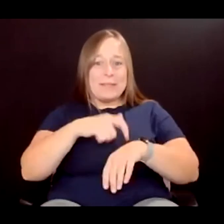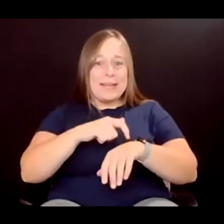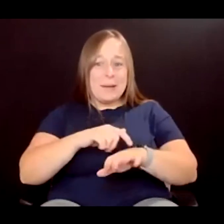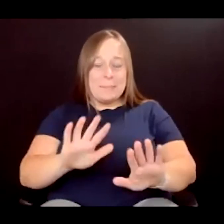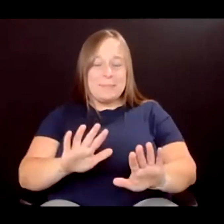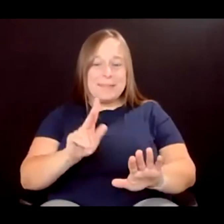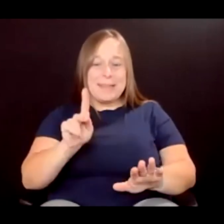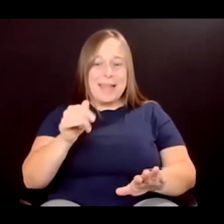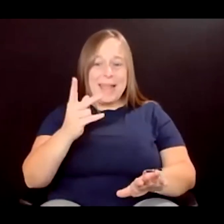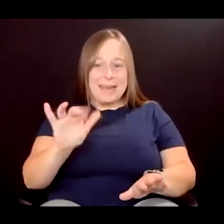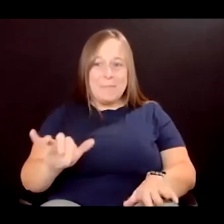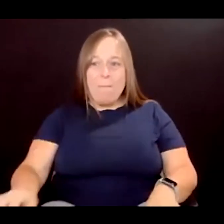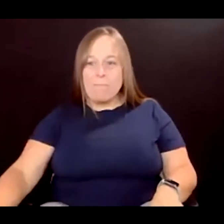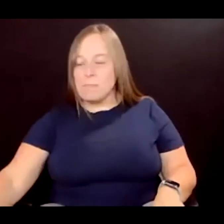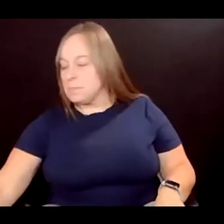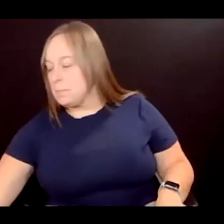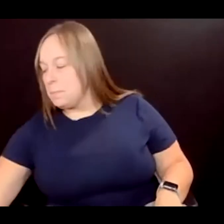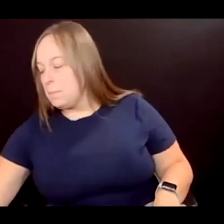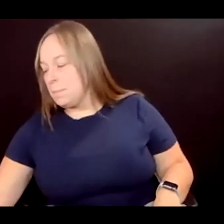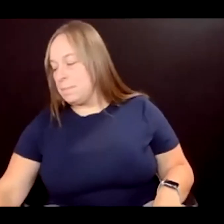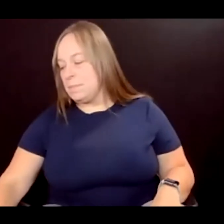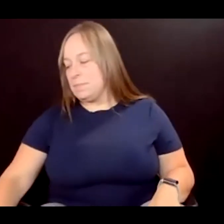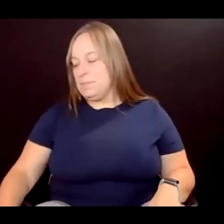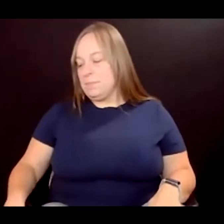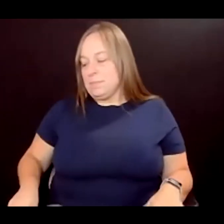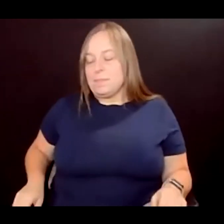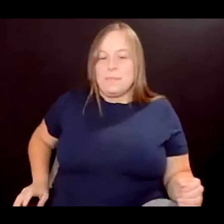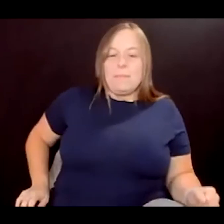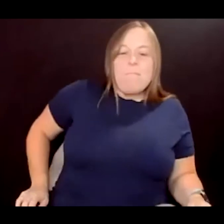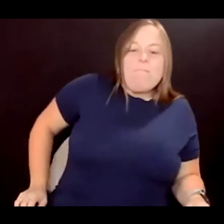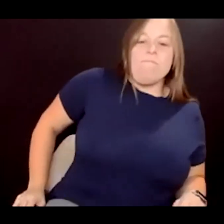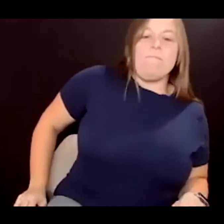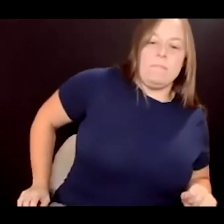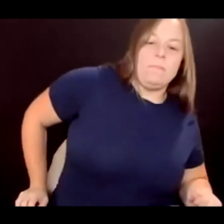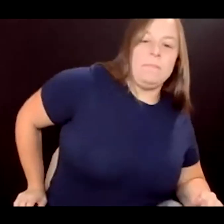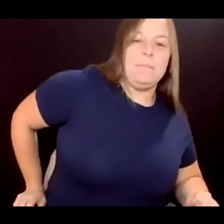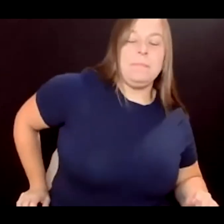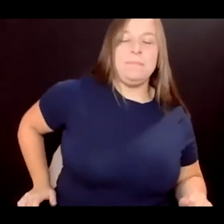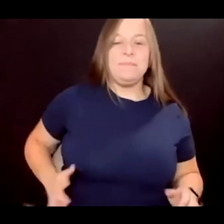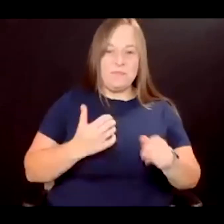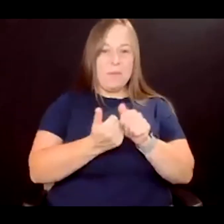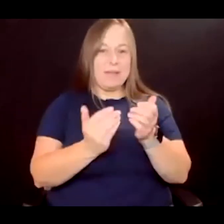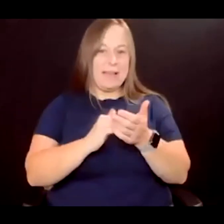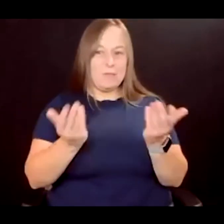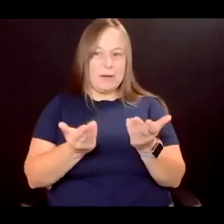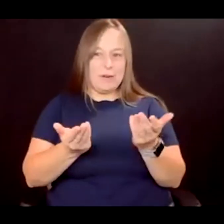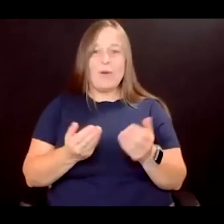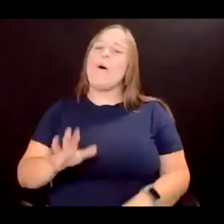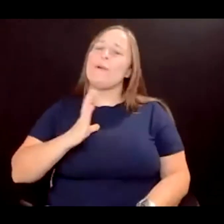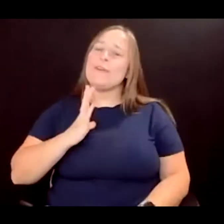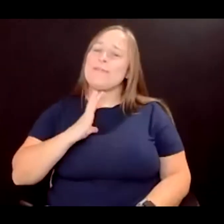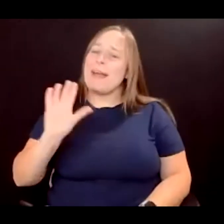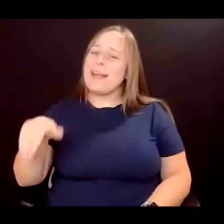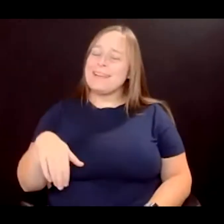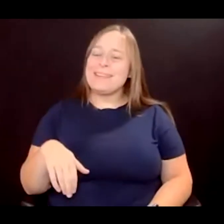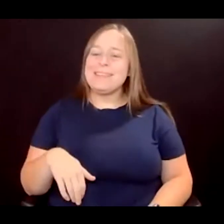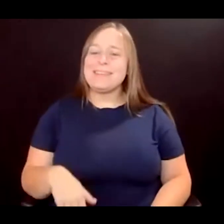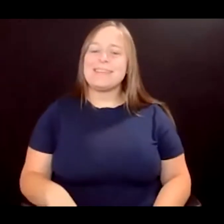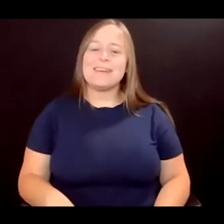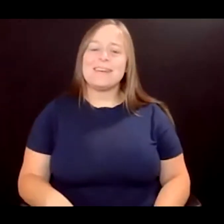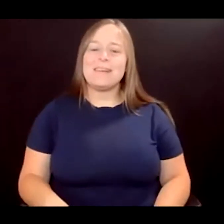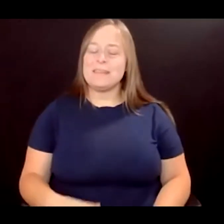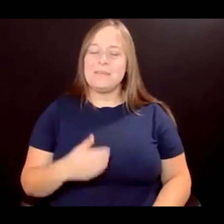have adequate staff, but they're not doing the correct work? Staffing at City Hall. Oh, Katie, thank you so much for that